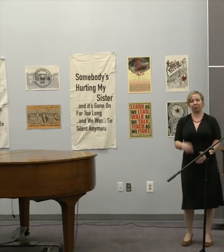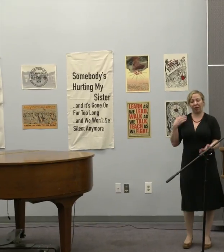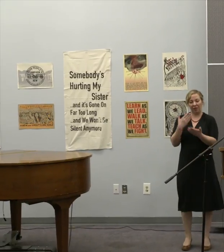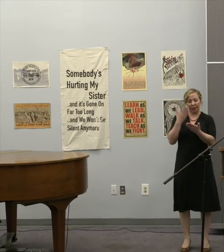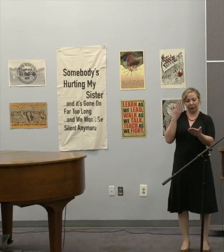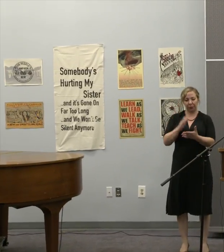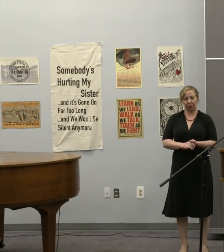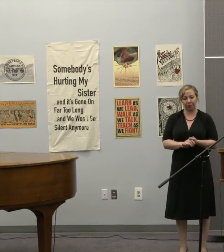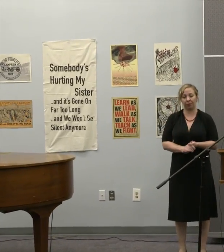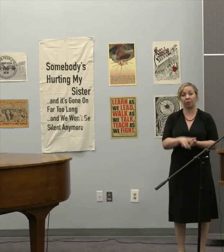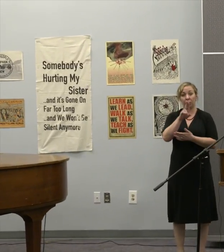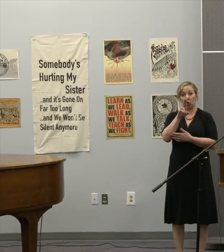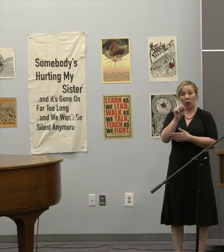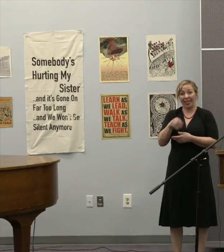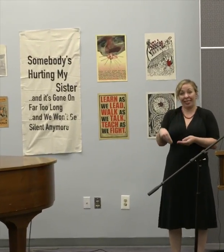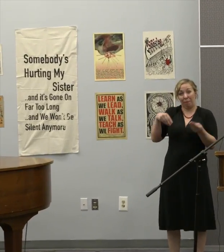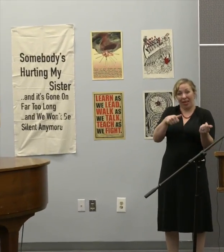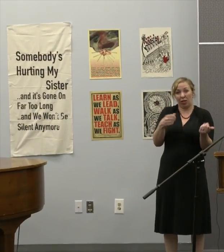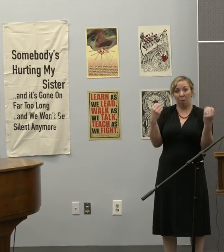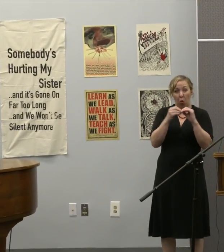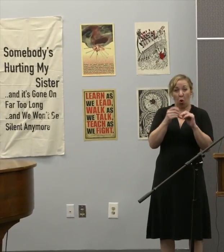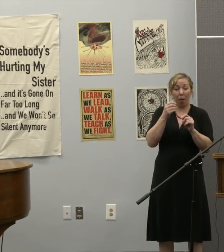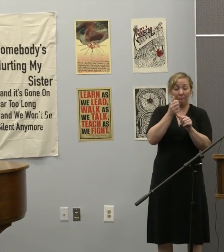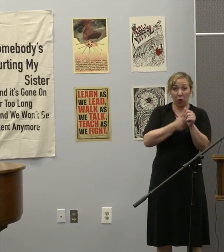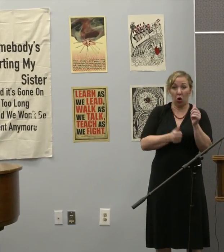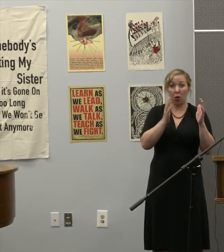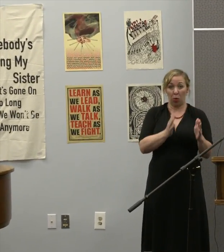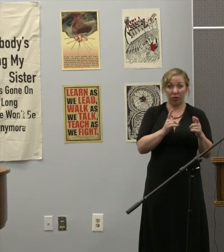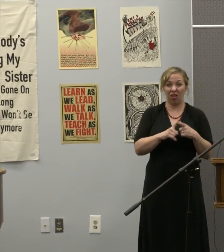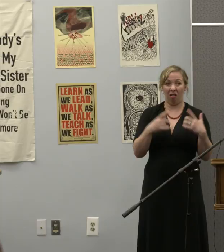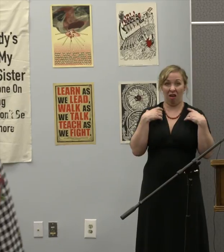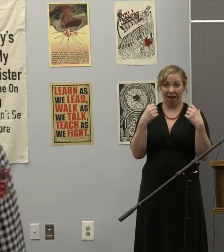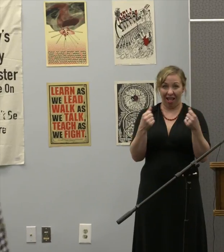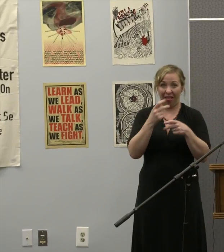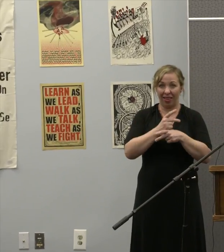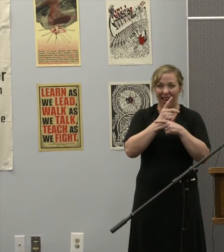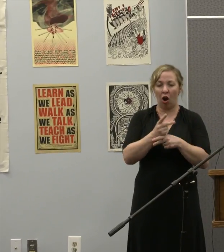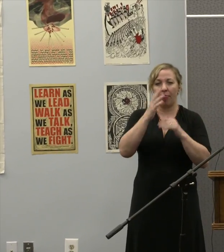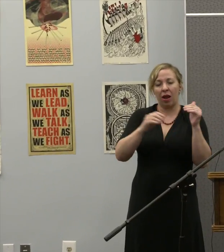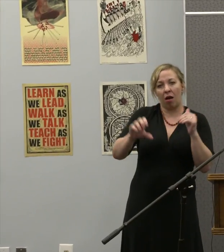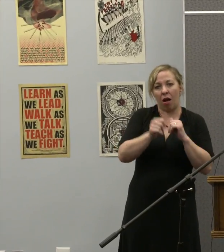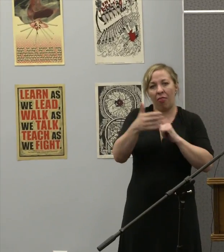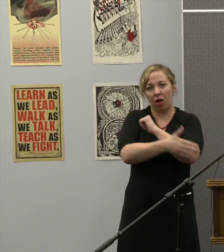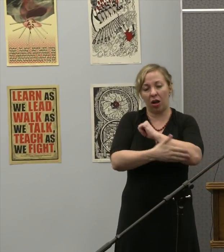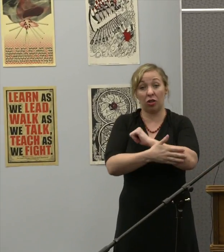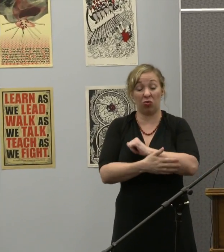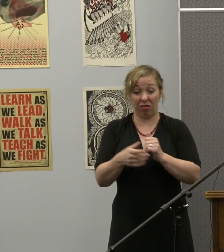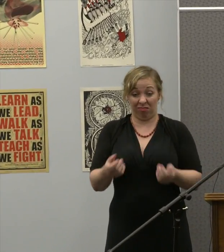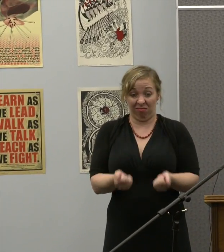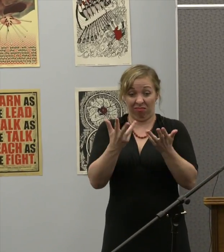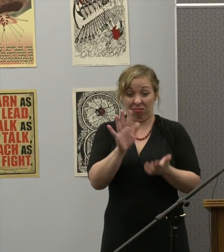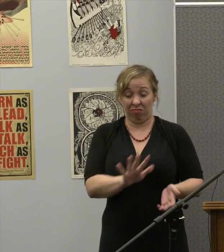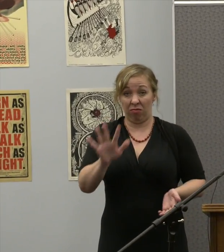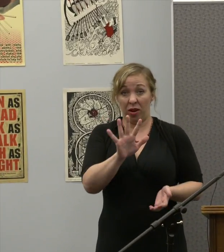Fact. U.S. spends more per capita on healthcare than any other country at approximately